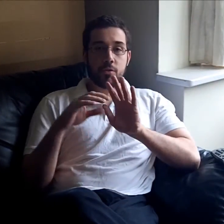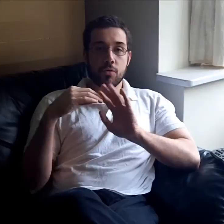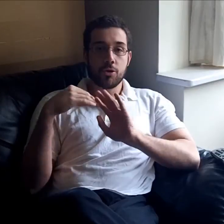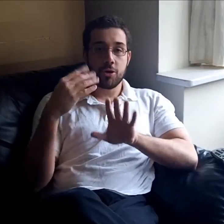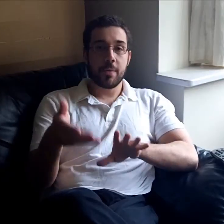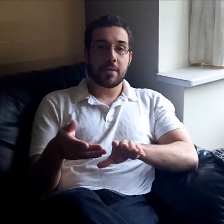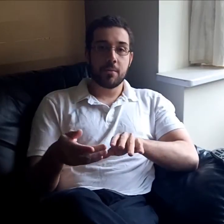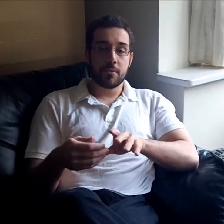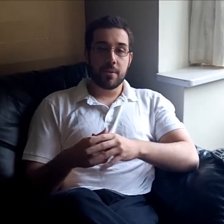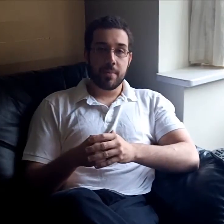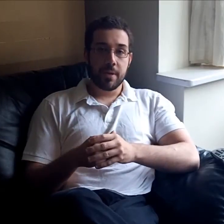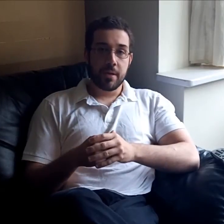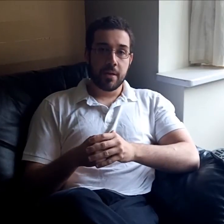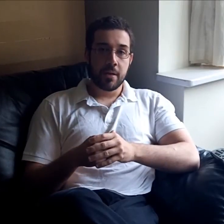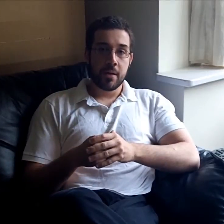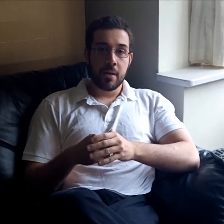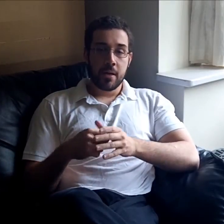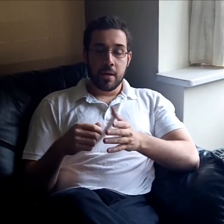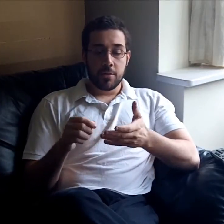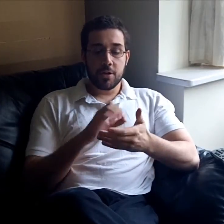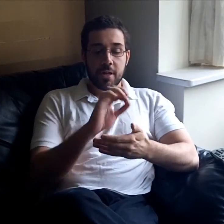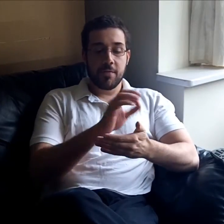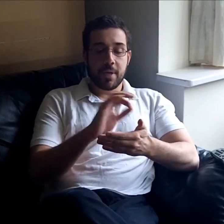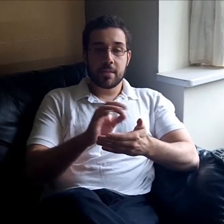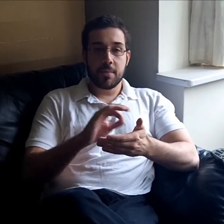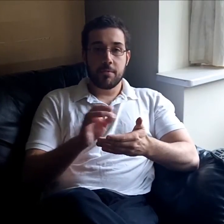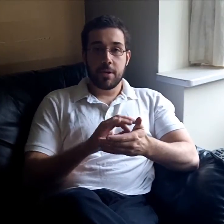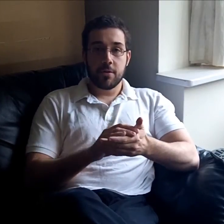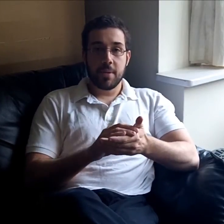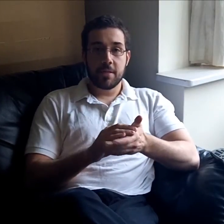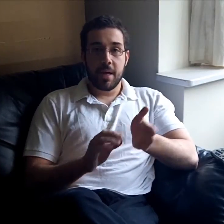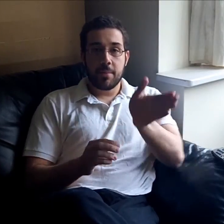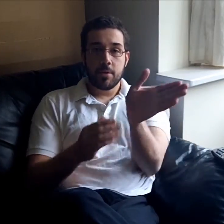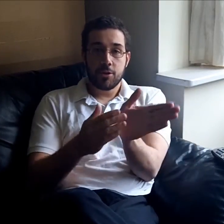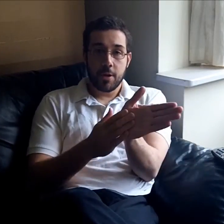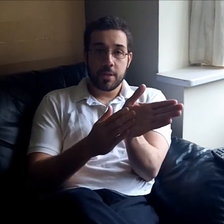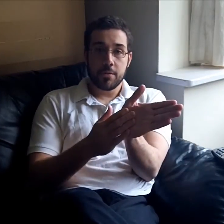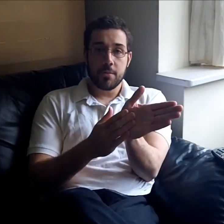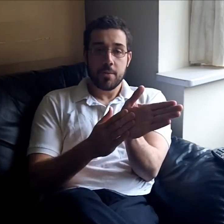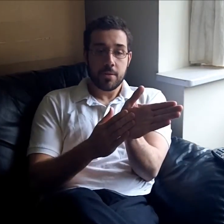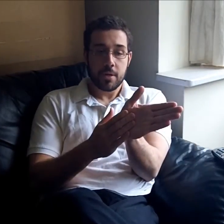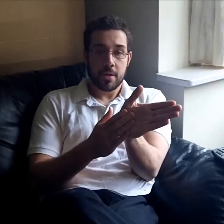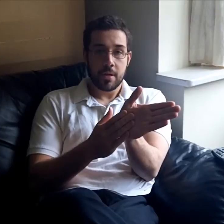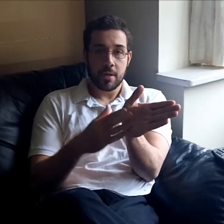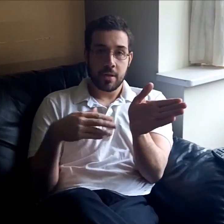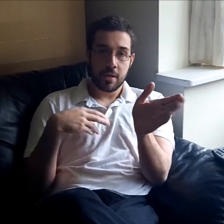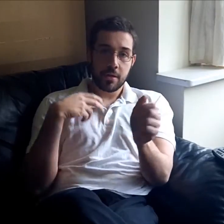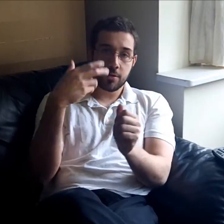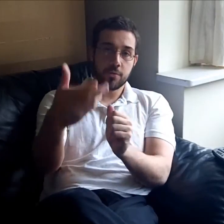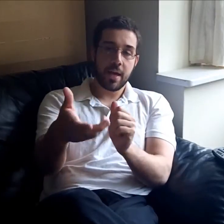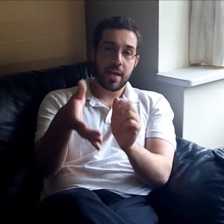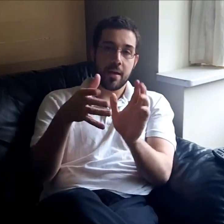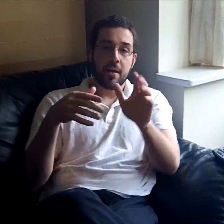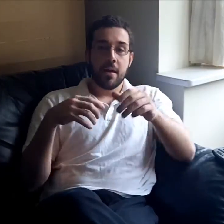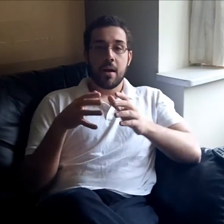you're showing someone something. So just like if you had something written on a piece of paper, you'd show it to them. Because you're there,